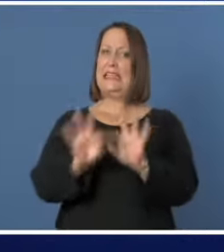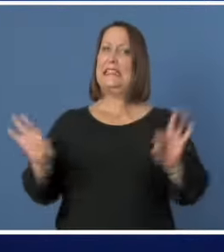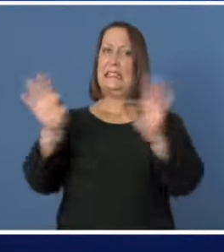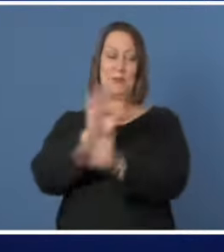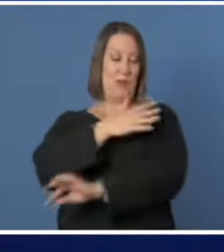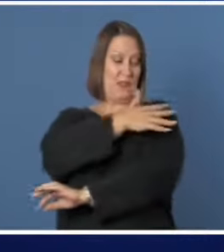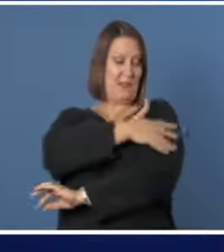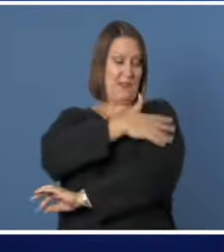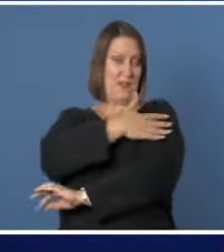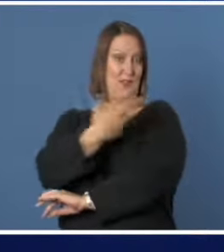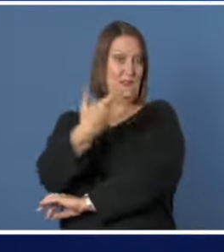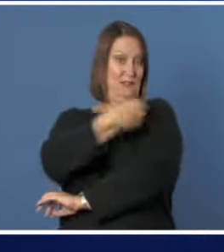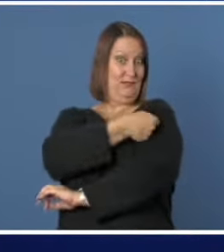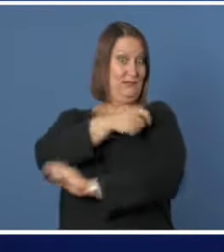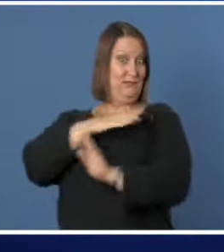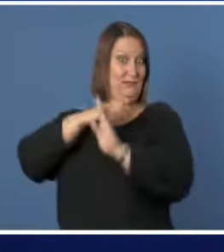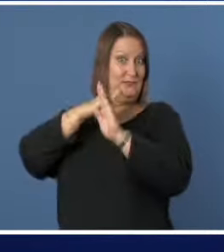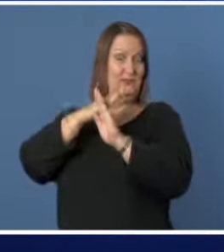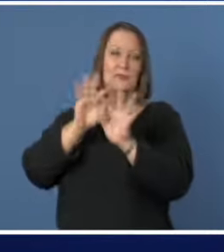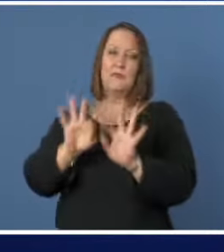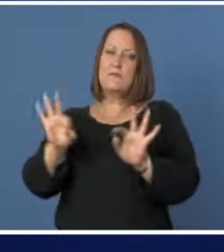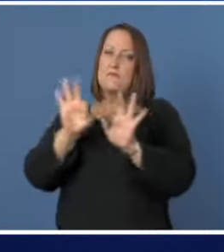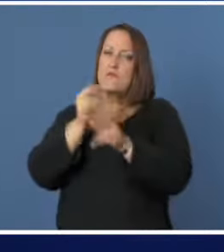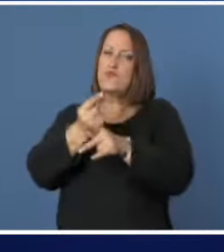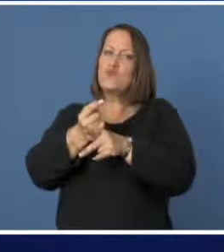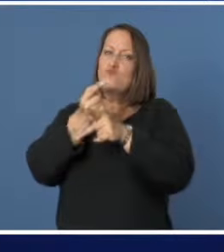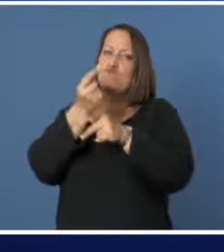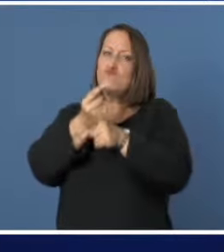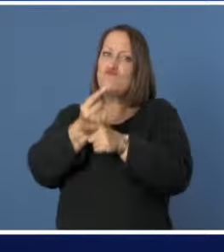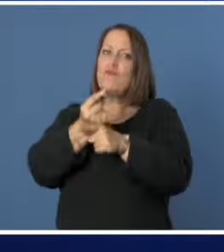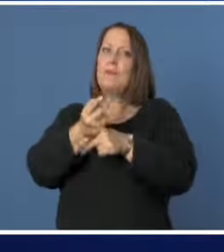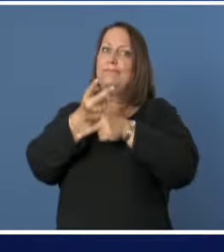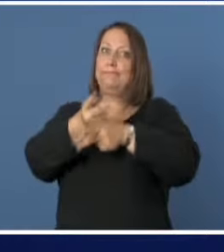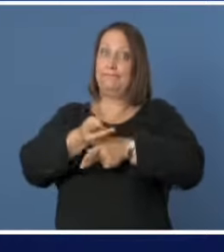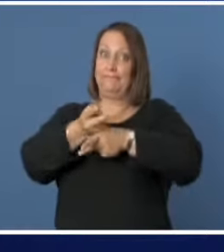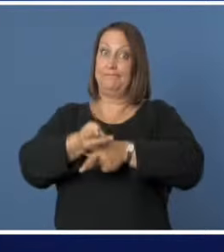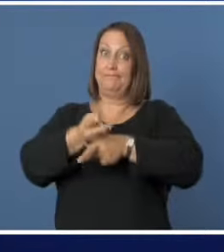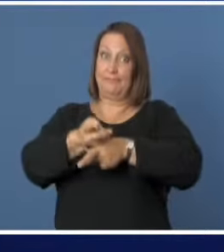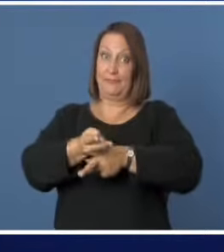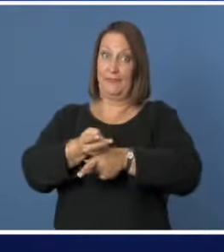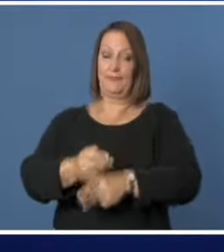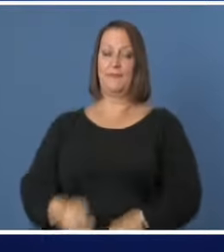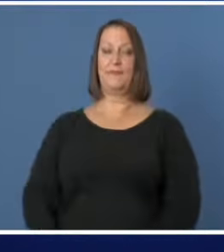It is very important to take care of the vaccinated area.